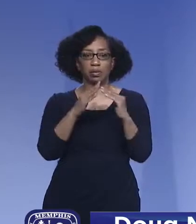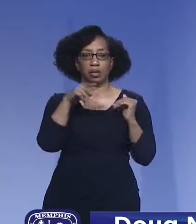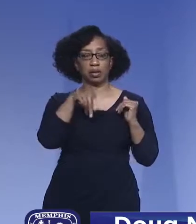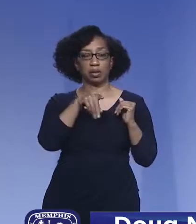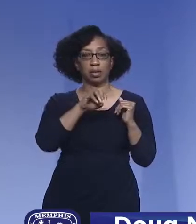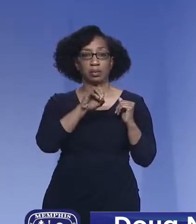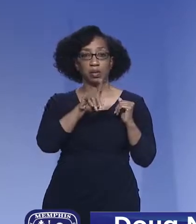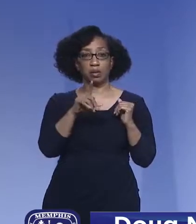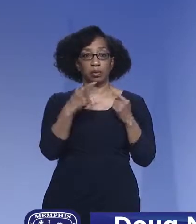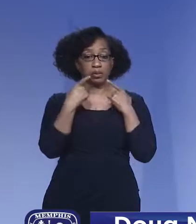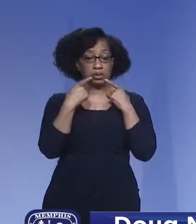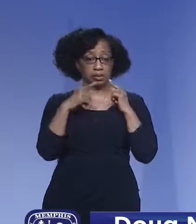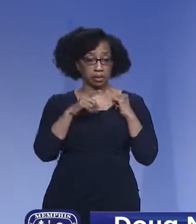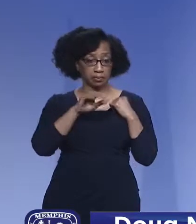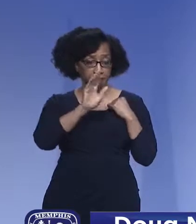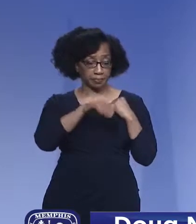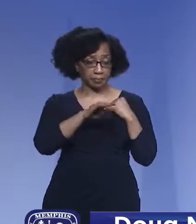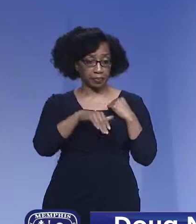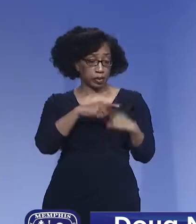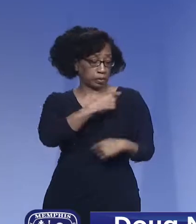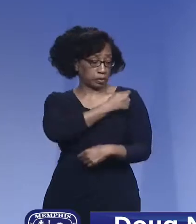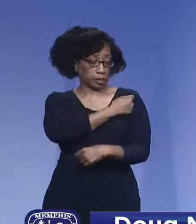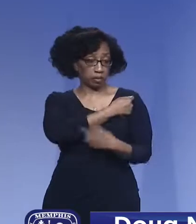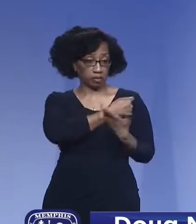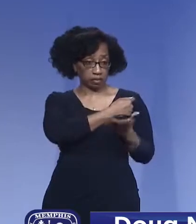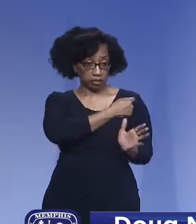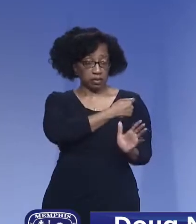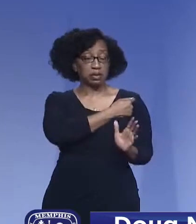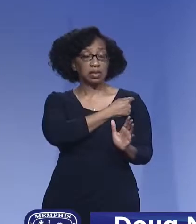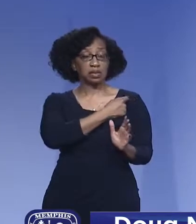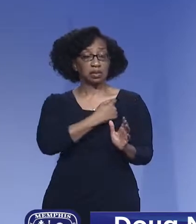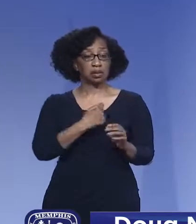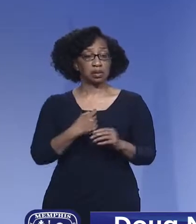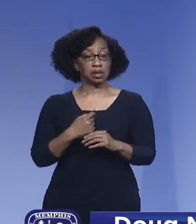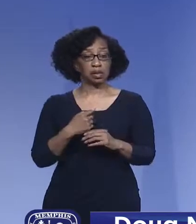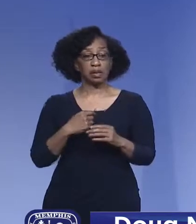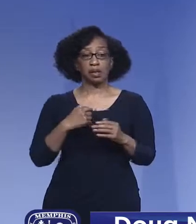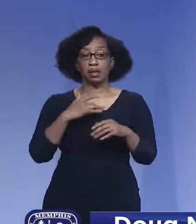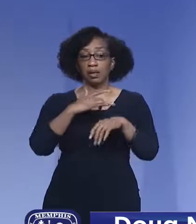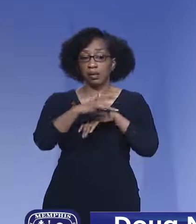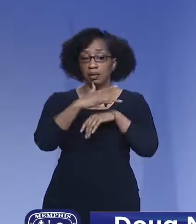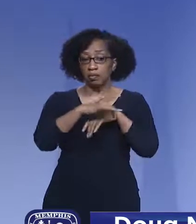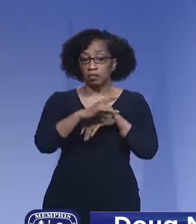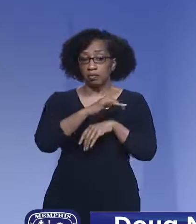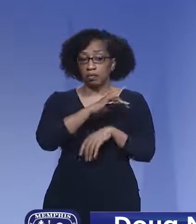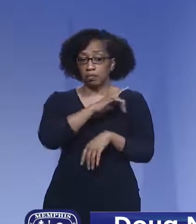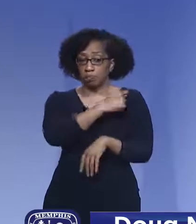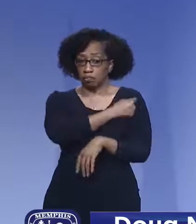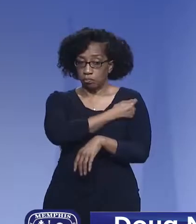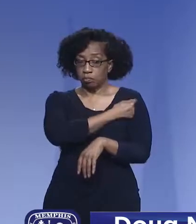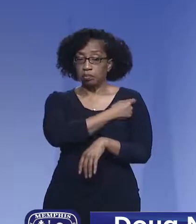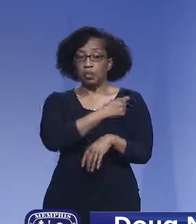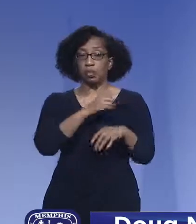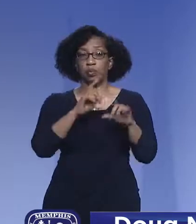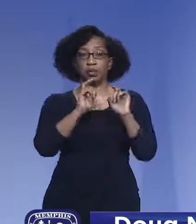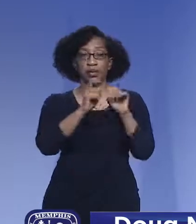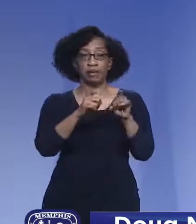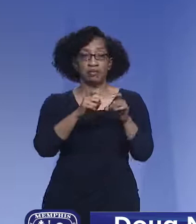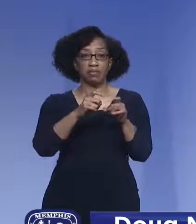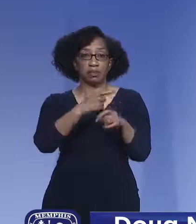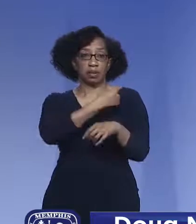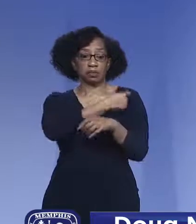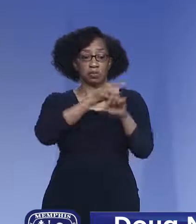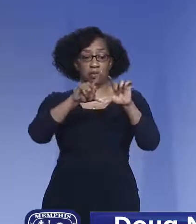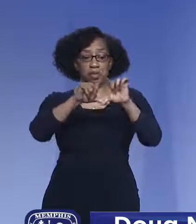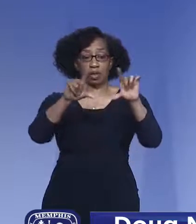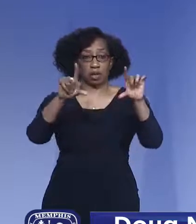just announce to the individuals what vaccine is available to them. They'll be provided their immunization card. They'll be given information about the